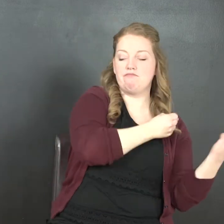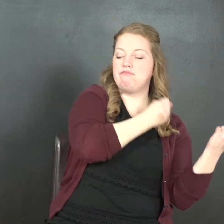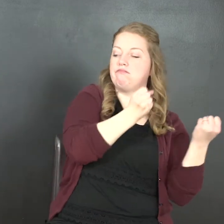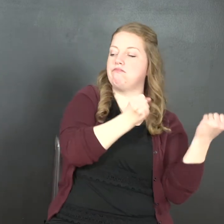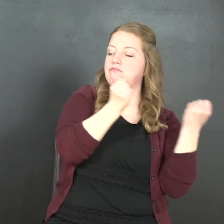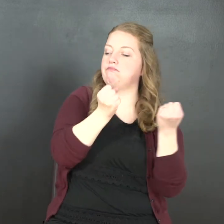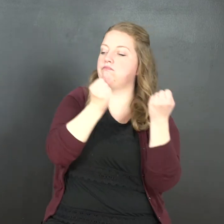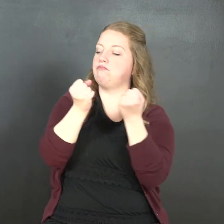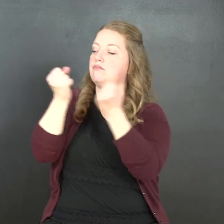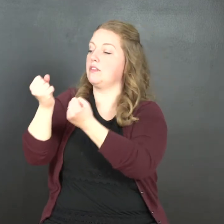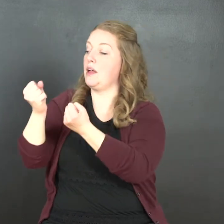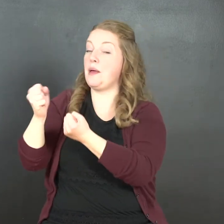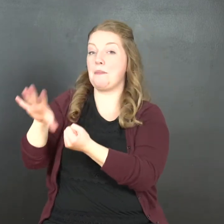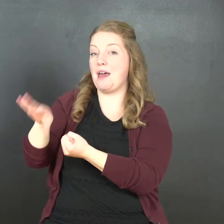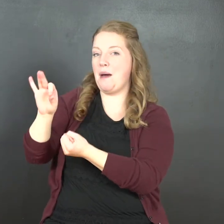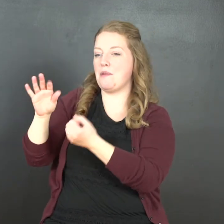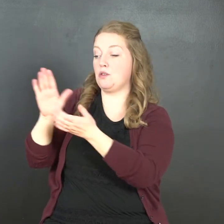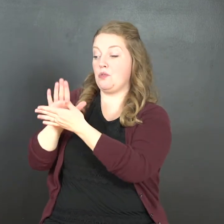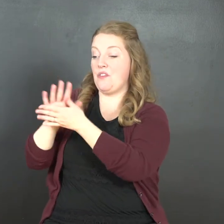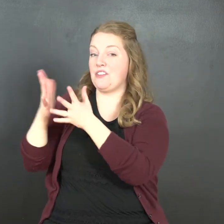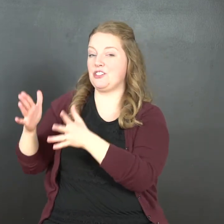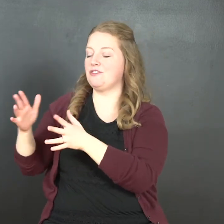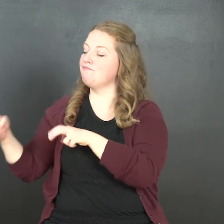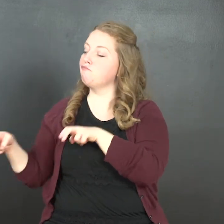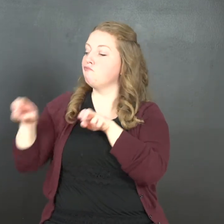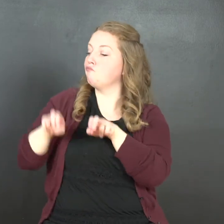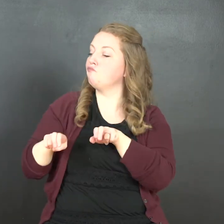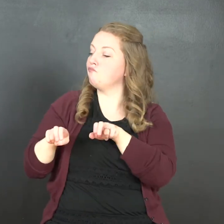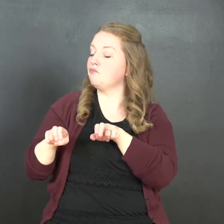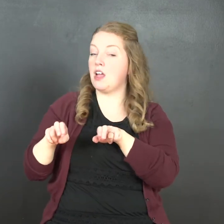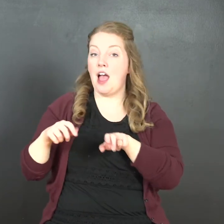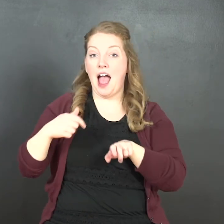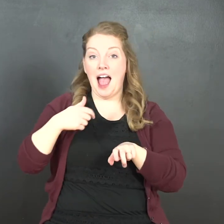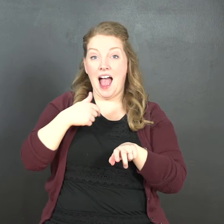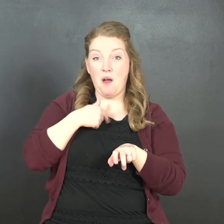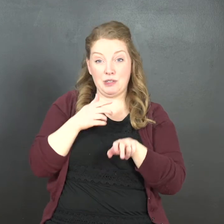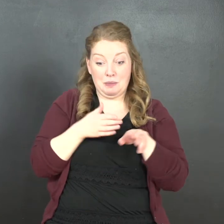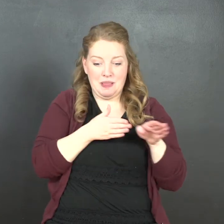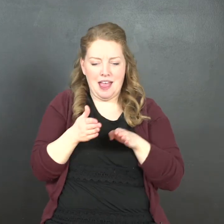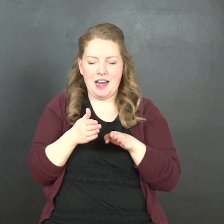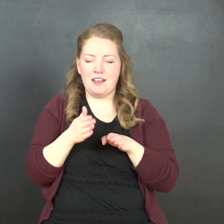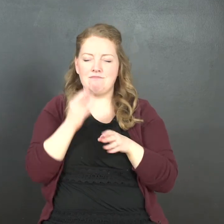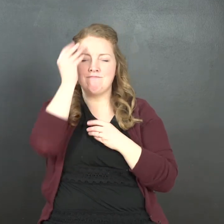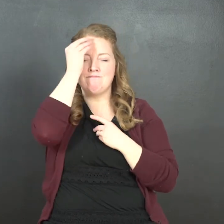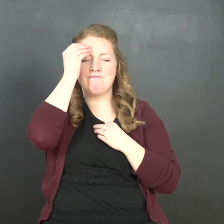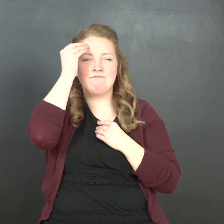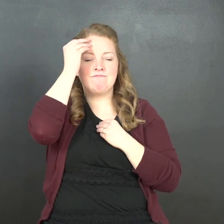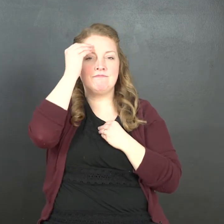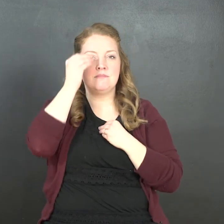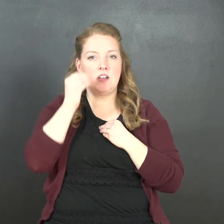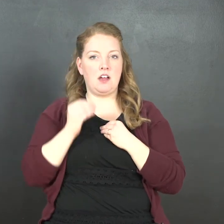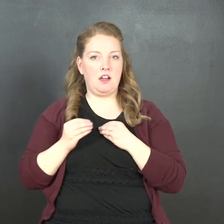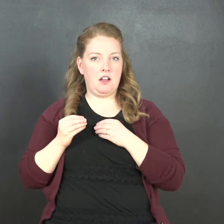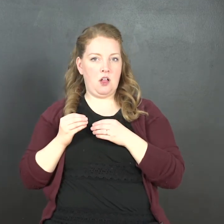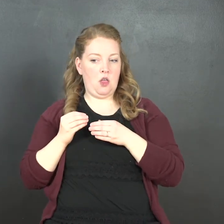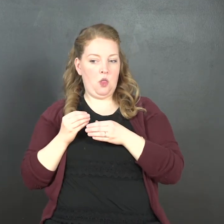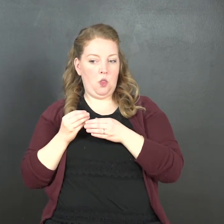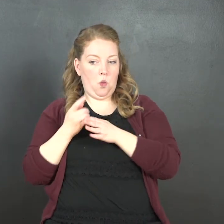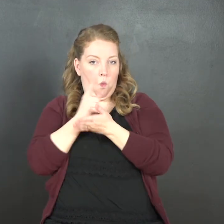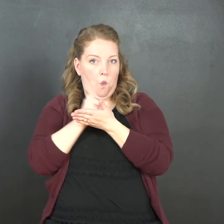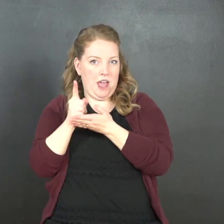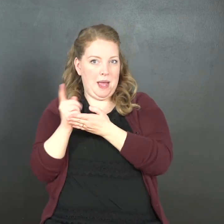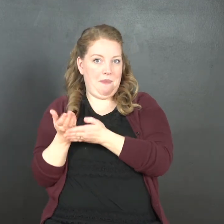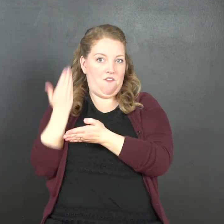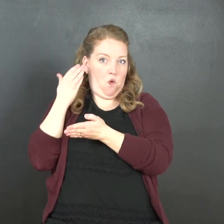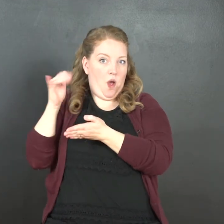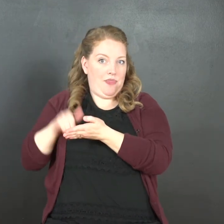day so that I could spend the weekend at their house. I had spent pretty